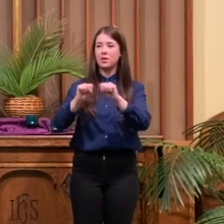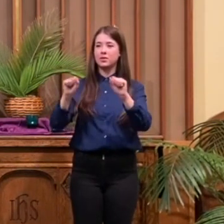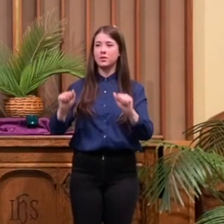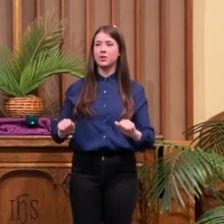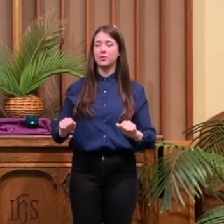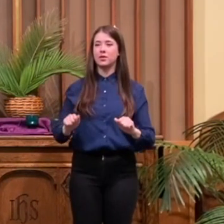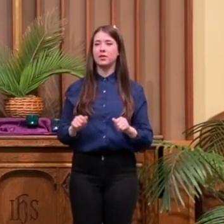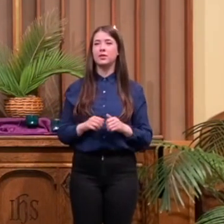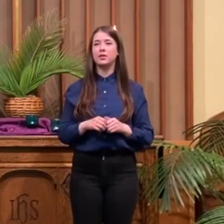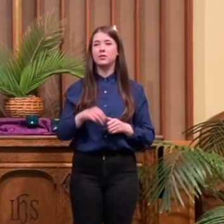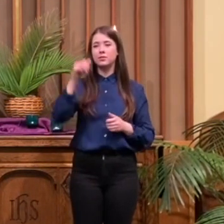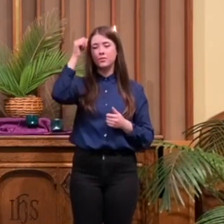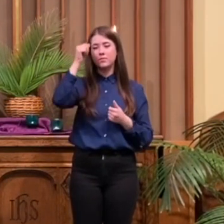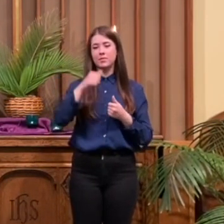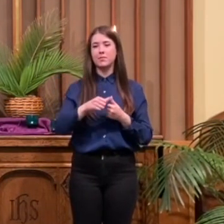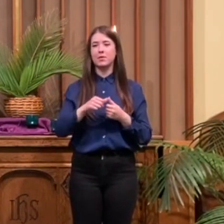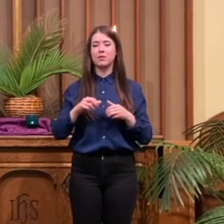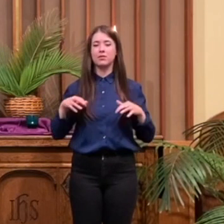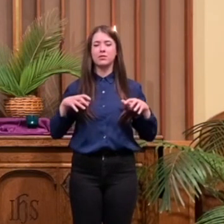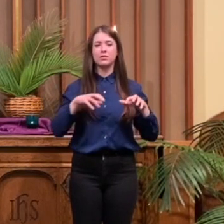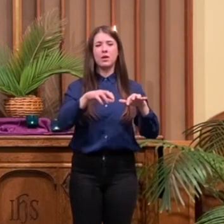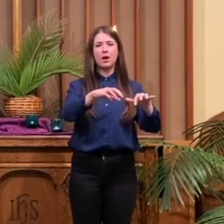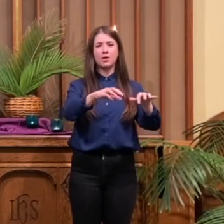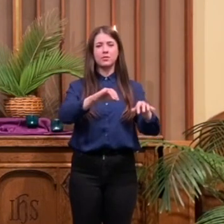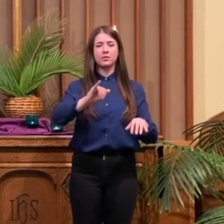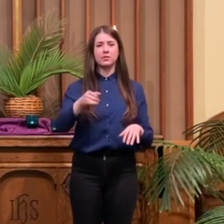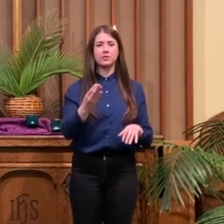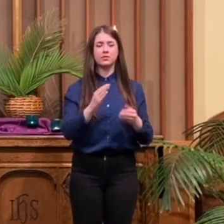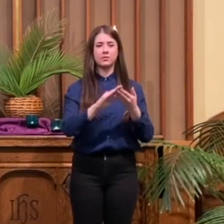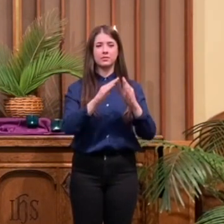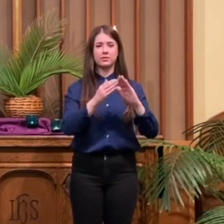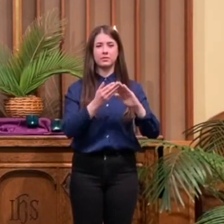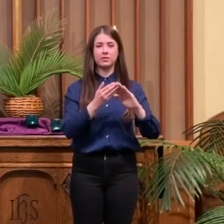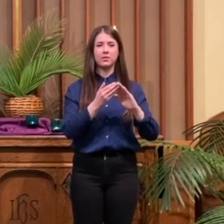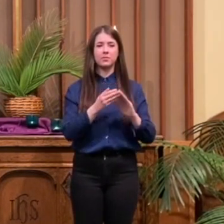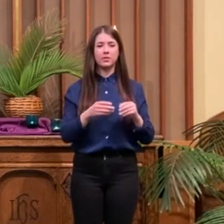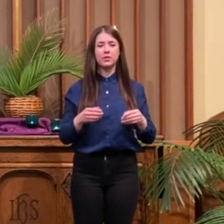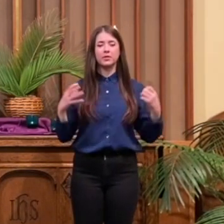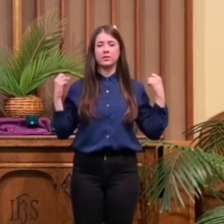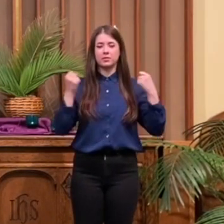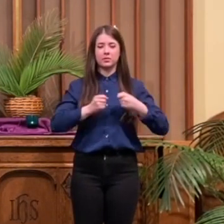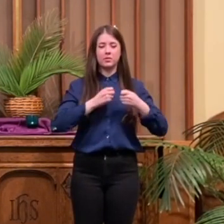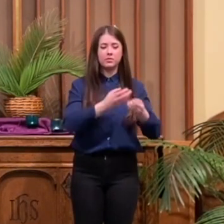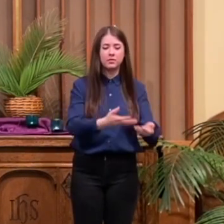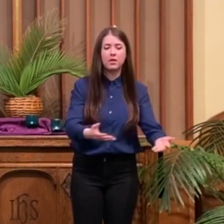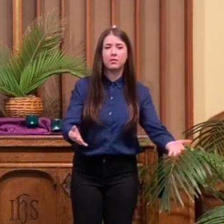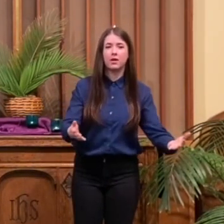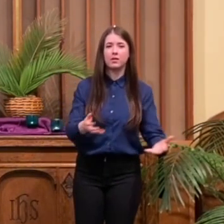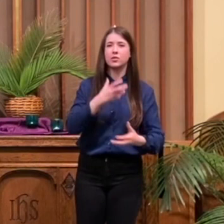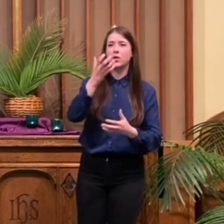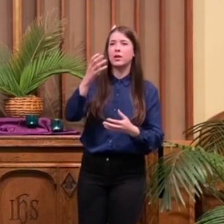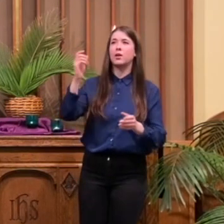the crowds in Jerusalem who laid their cloaks on the road shouting, "Hosanna!" as Jesus